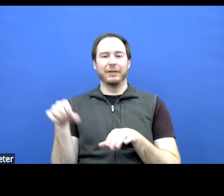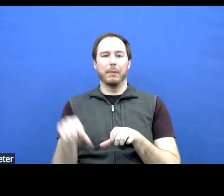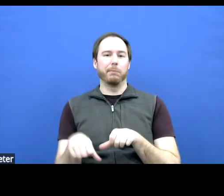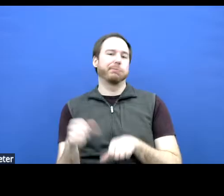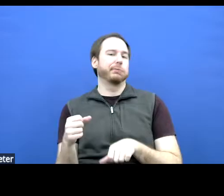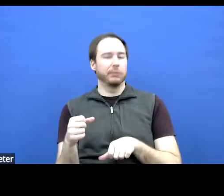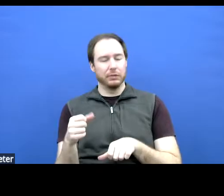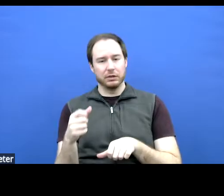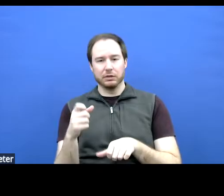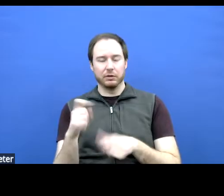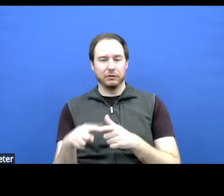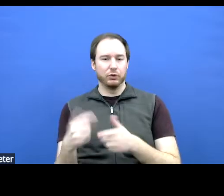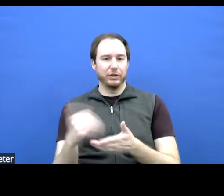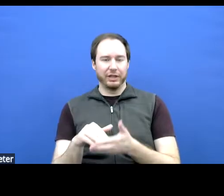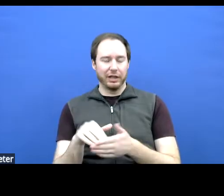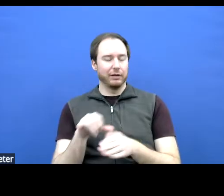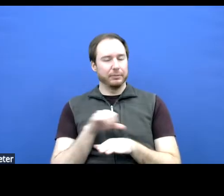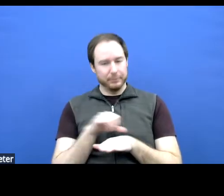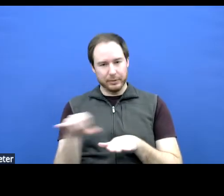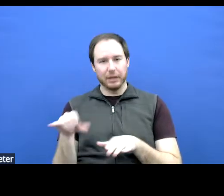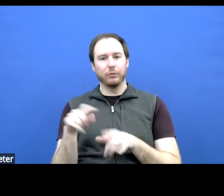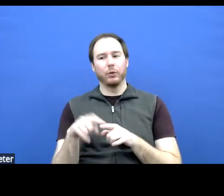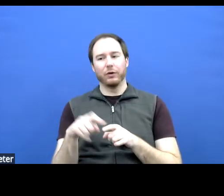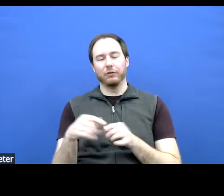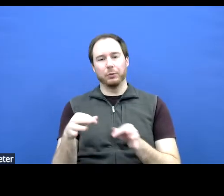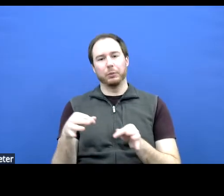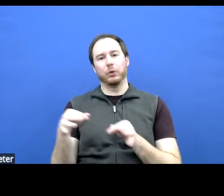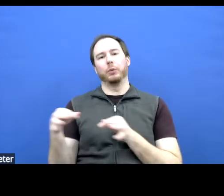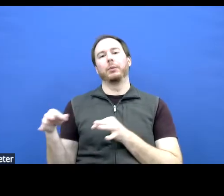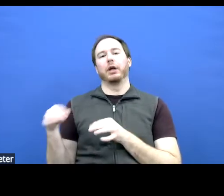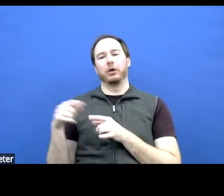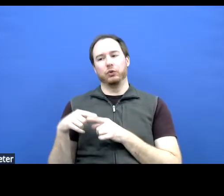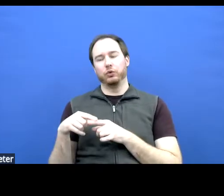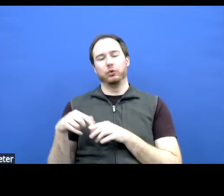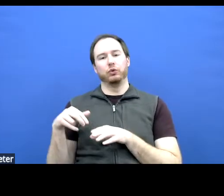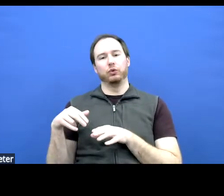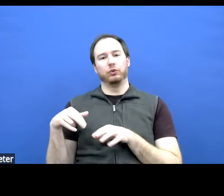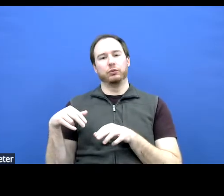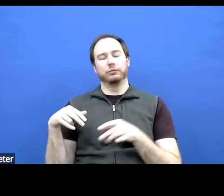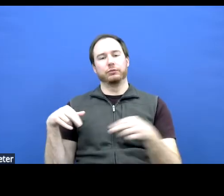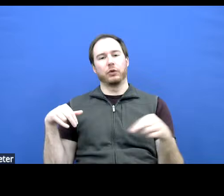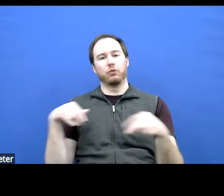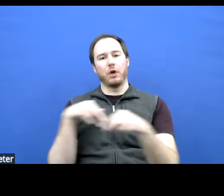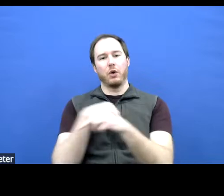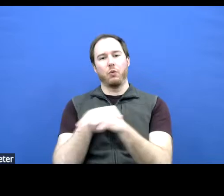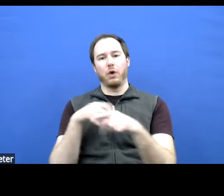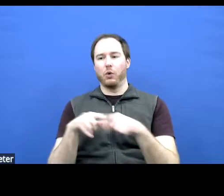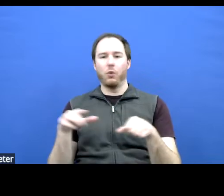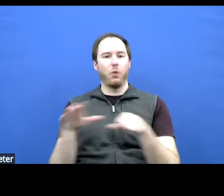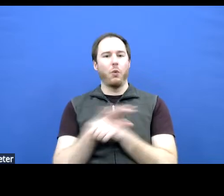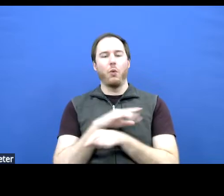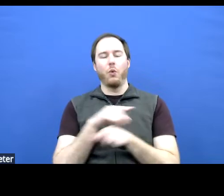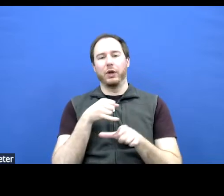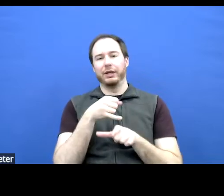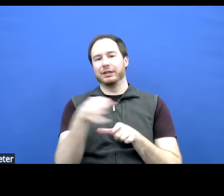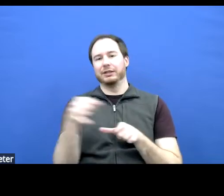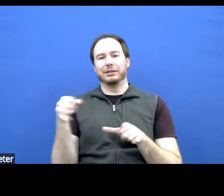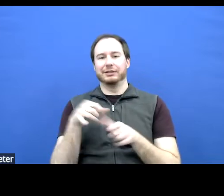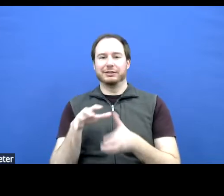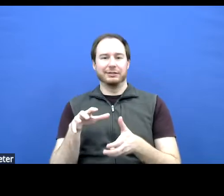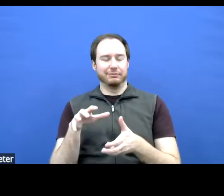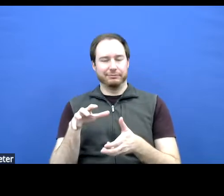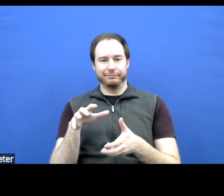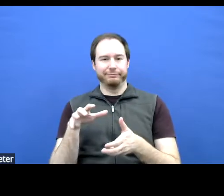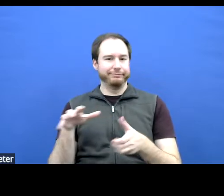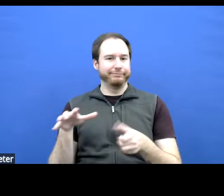But like I said, they'll probably pull it all the way back to the crosswalks and redo the whole intersection. And it needs it. Yep.